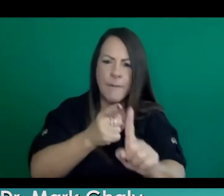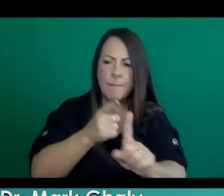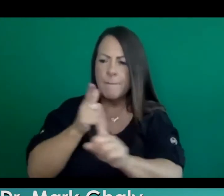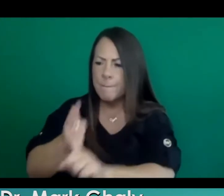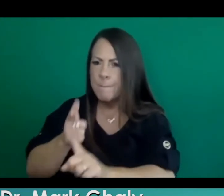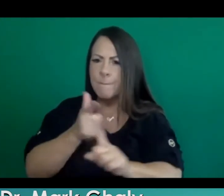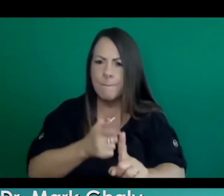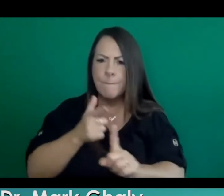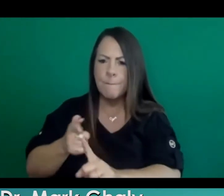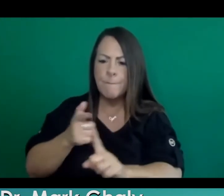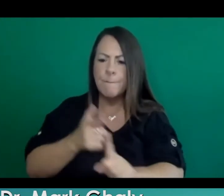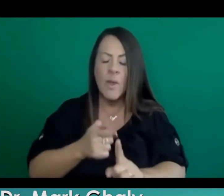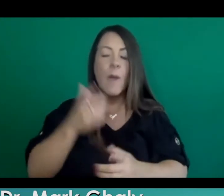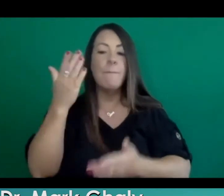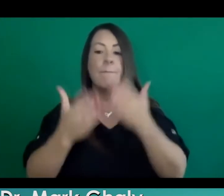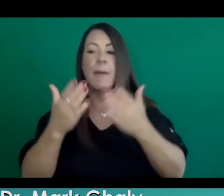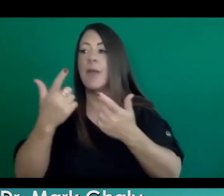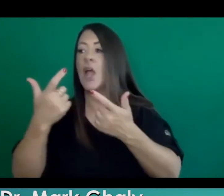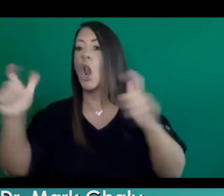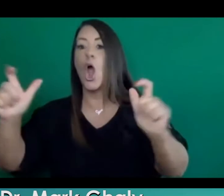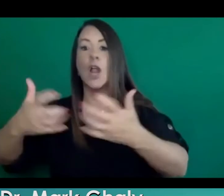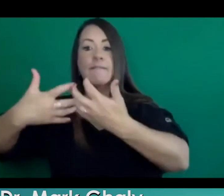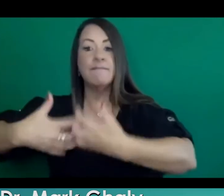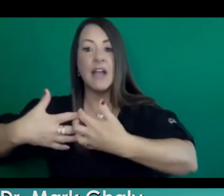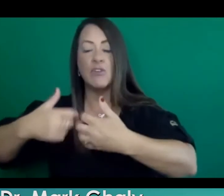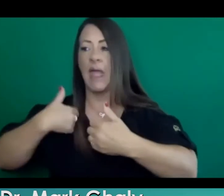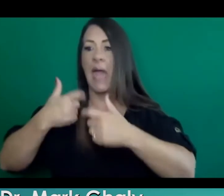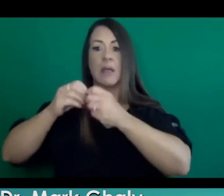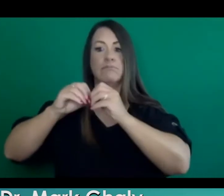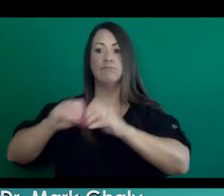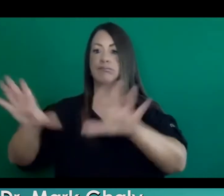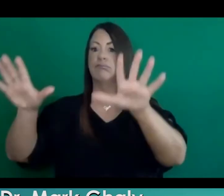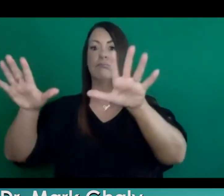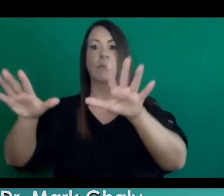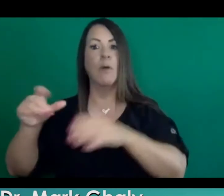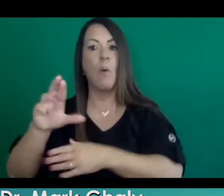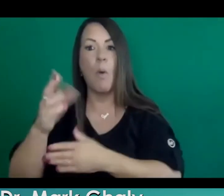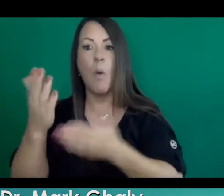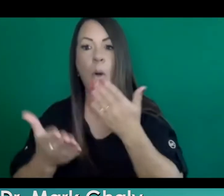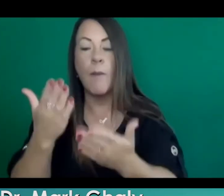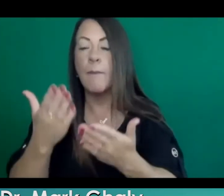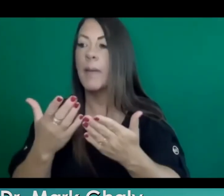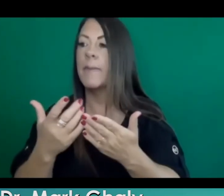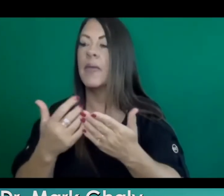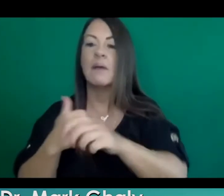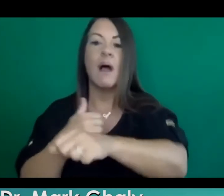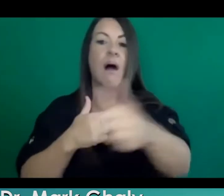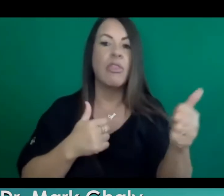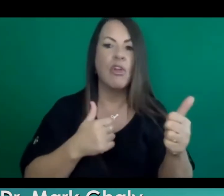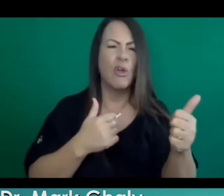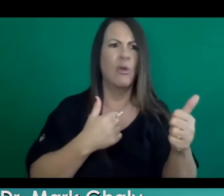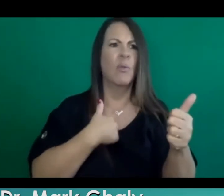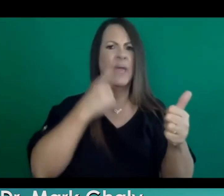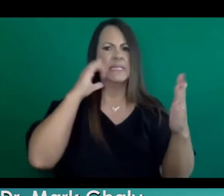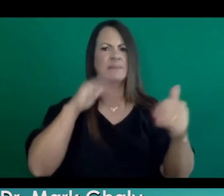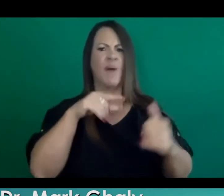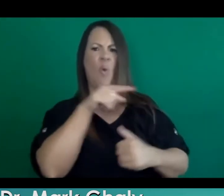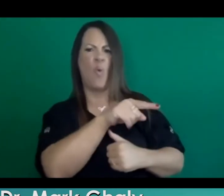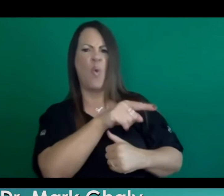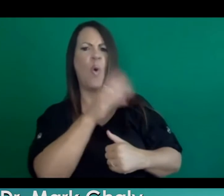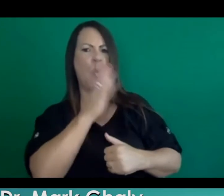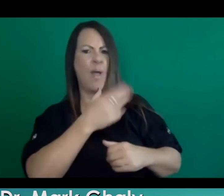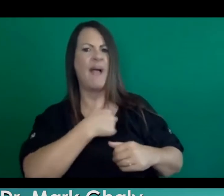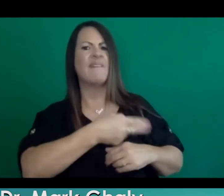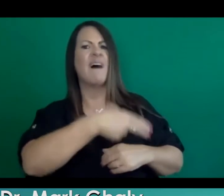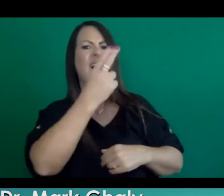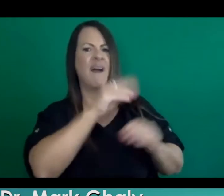big factories or large other areas where we expect to see transmission, and we really try